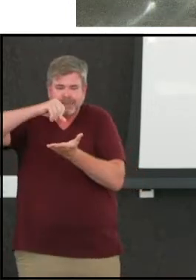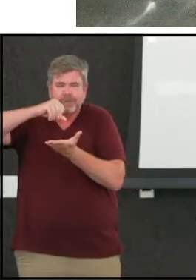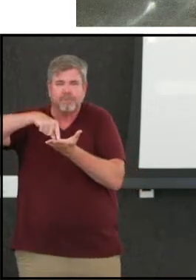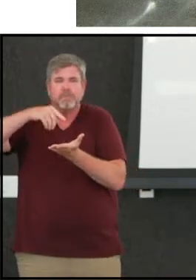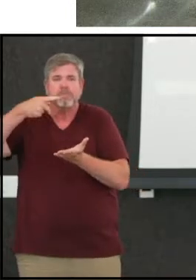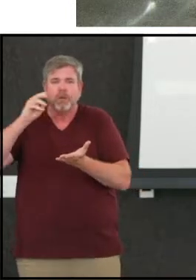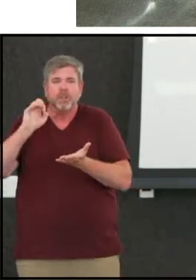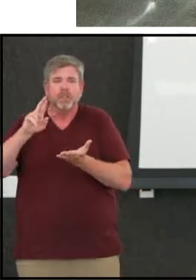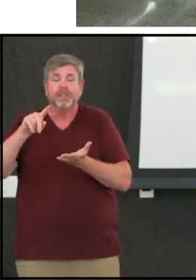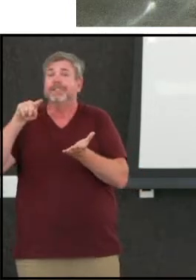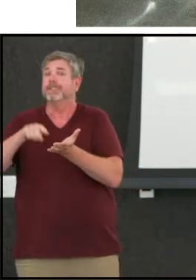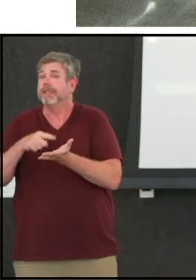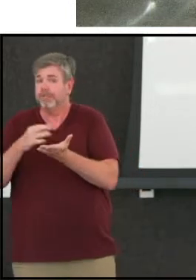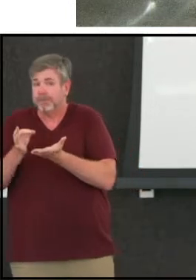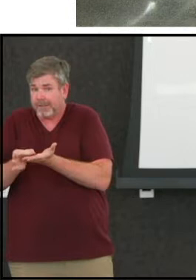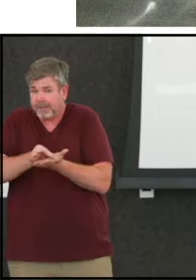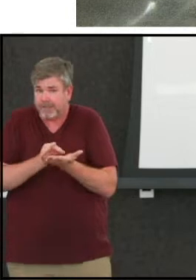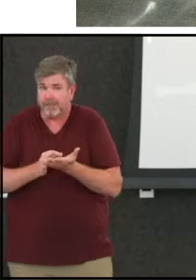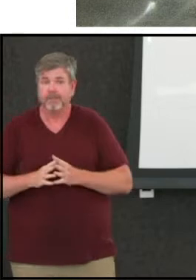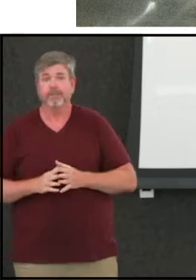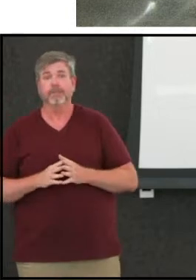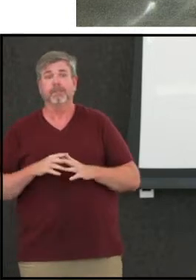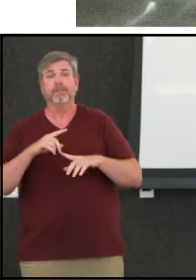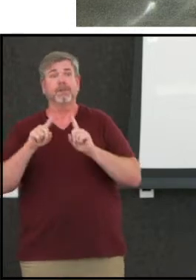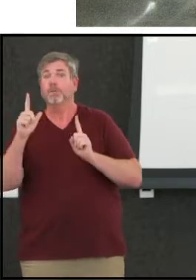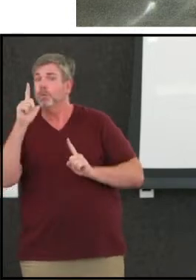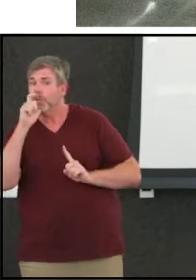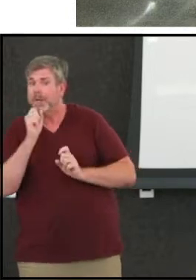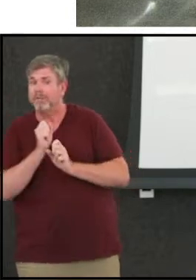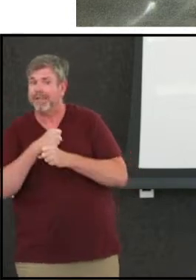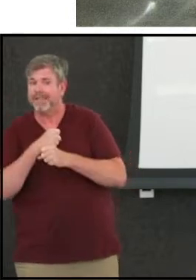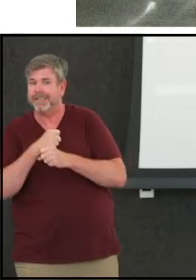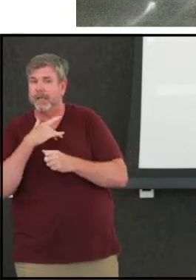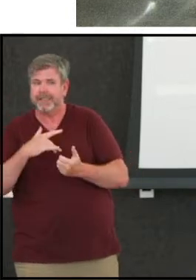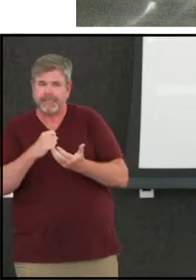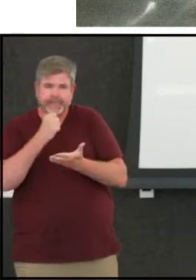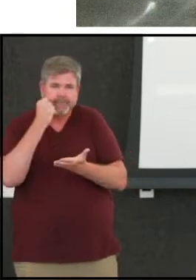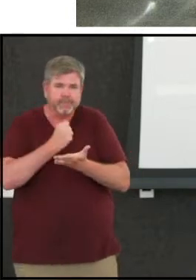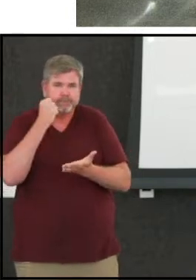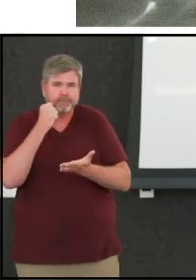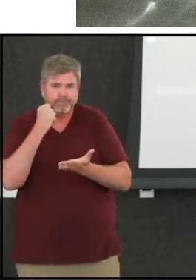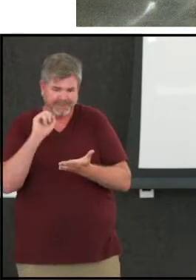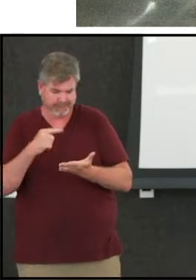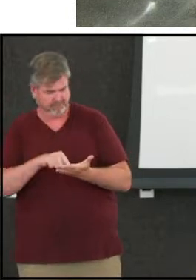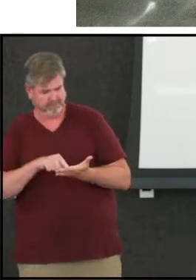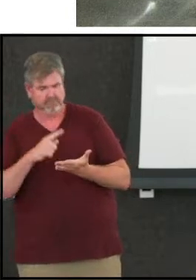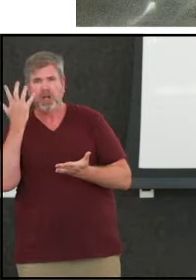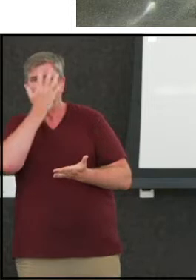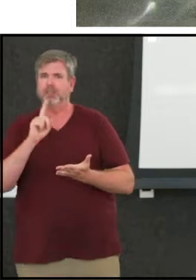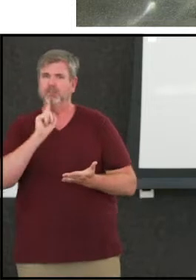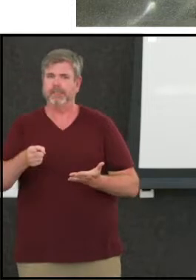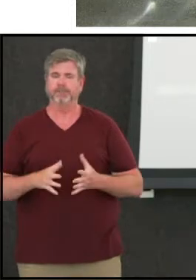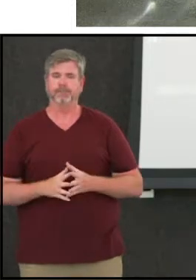the pills looks like real prescription, so you would not know it's fake. But it's if you're buying it off the street, it's definitely